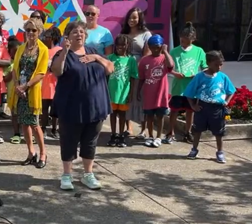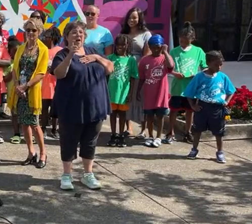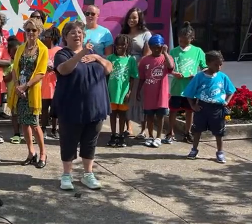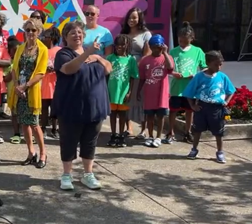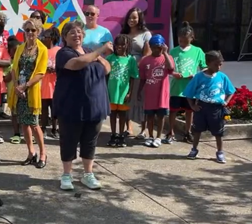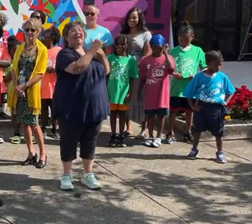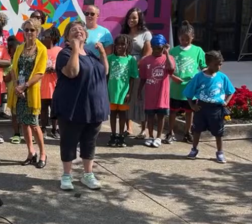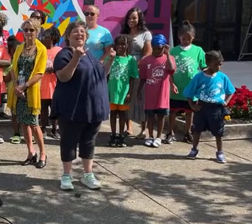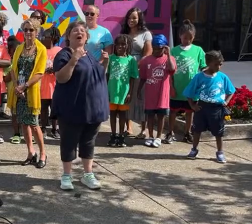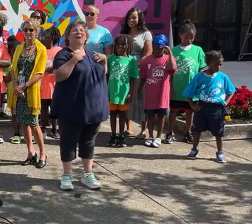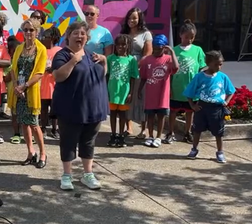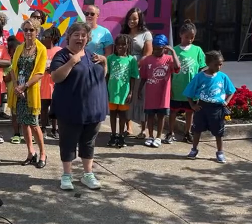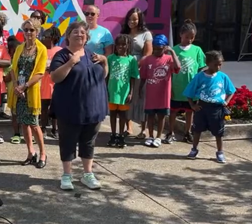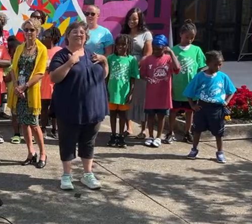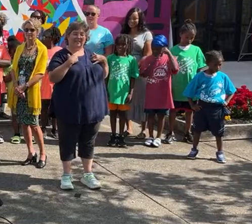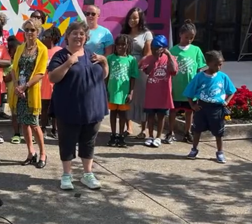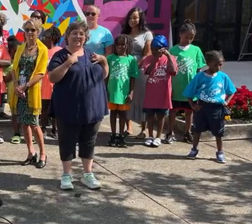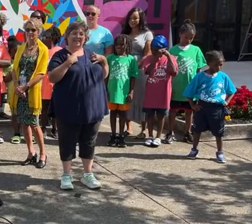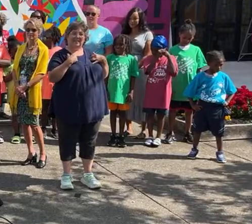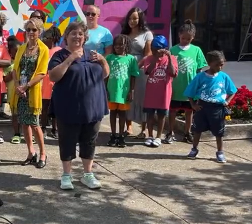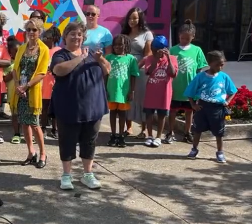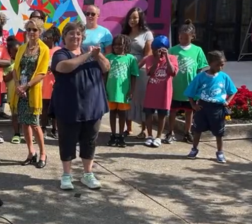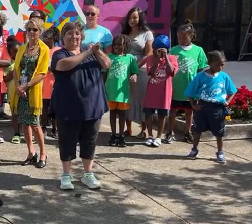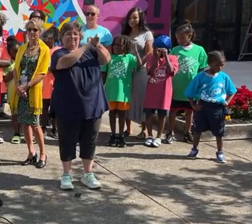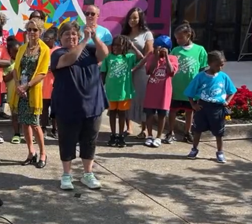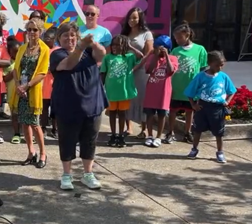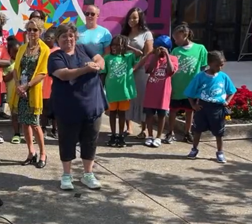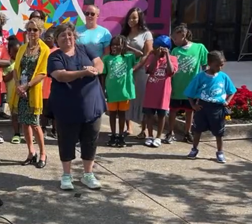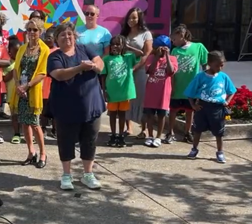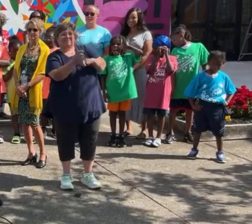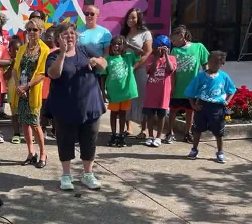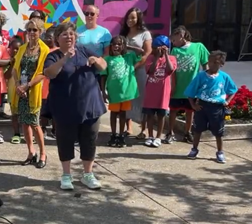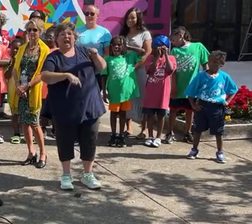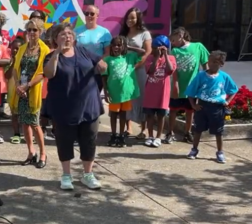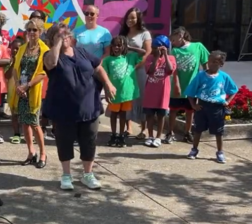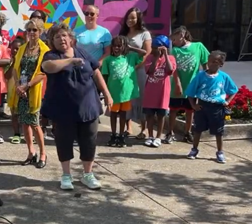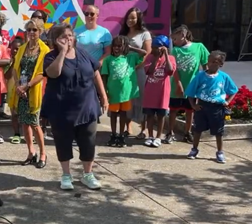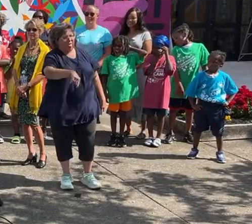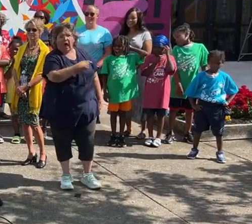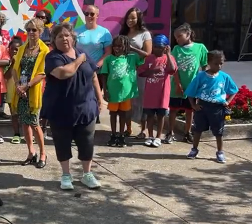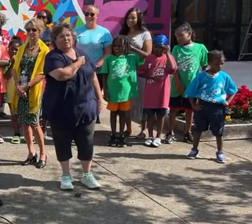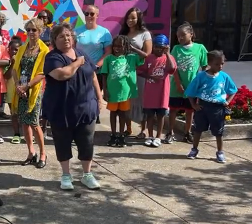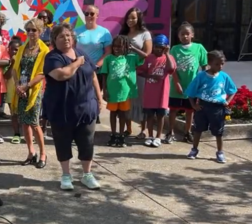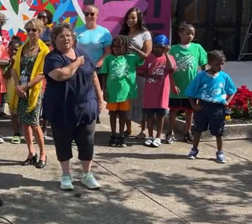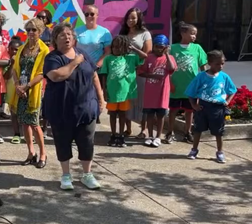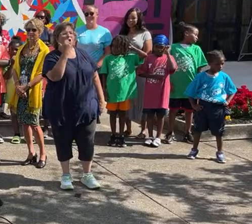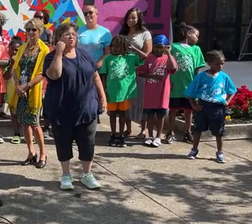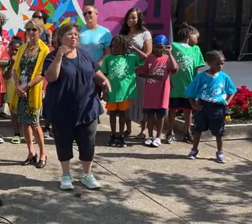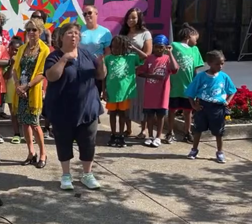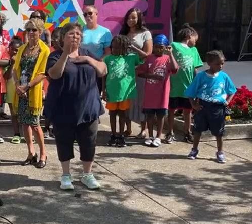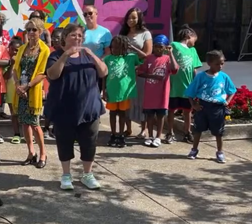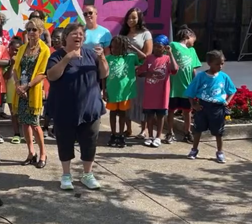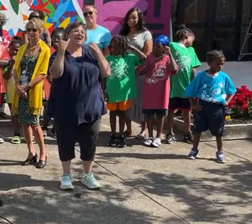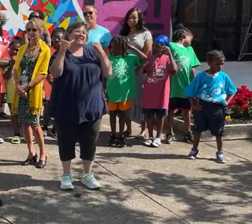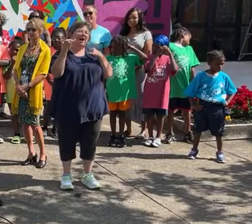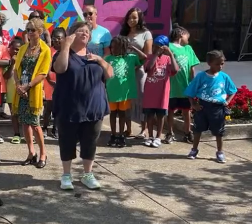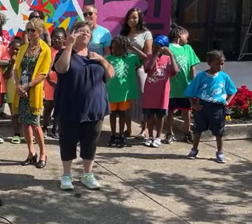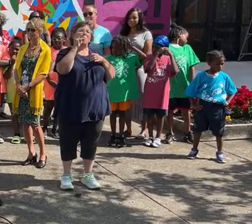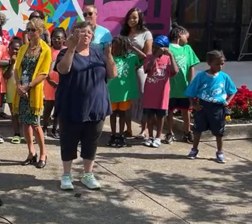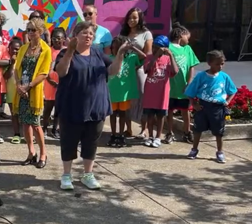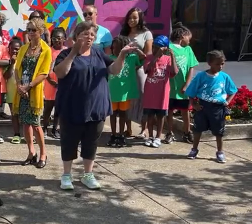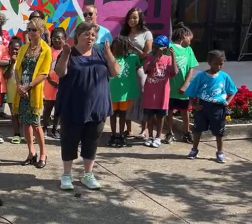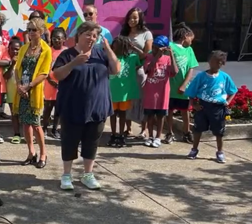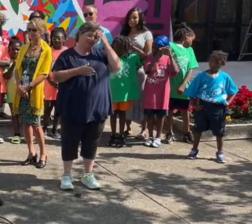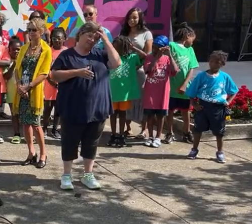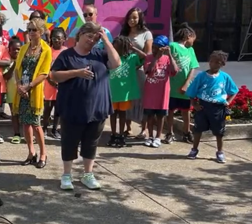that we have this makeover that cannot be missed. Now you know the building and now you know who it